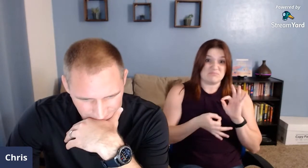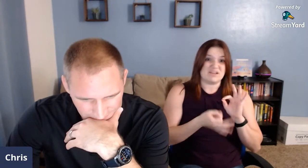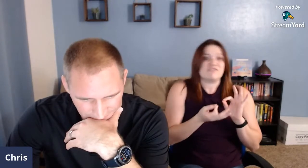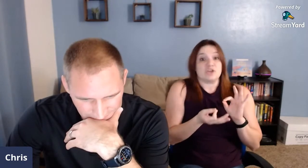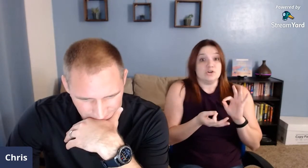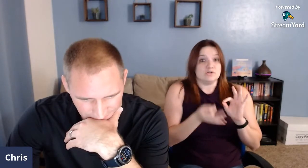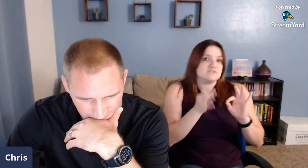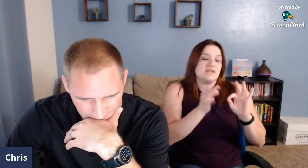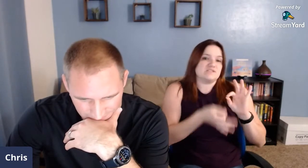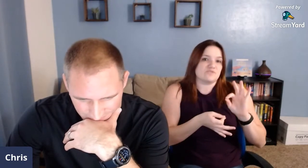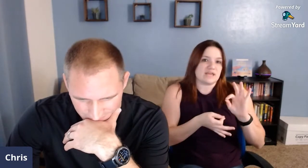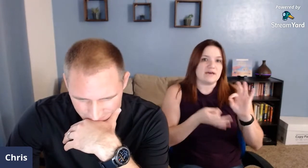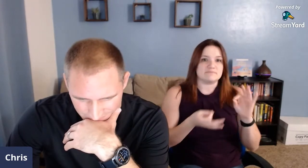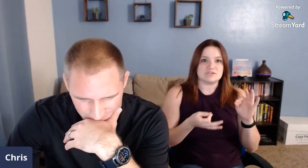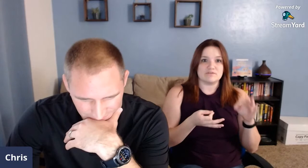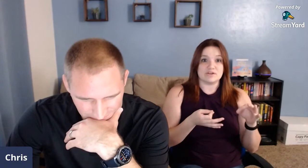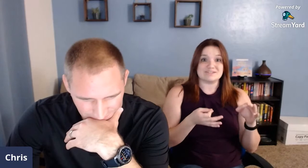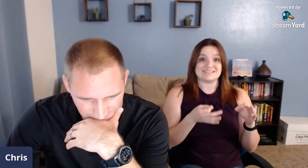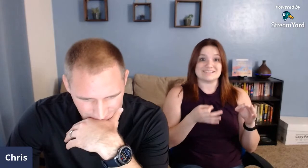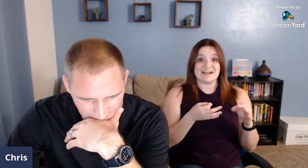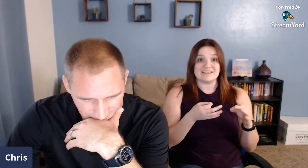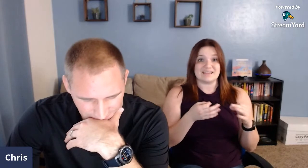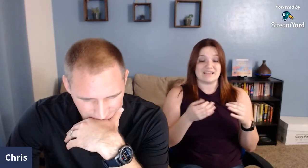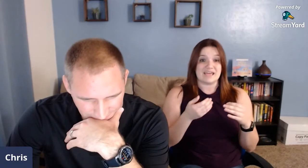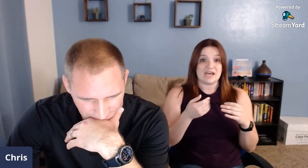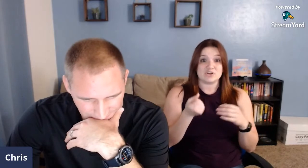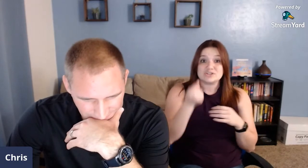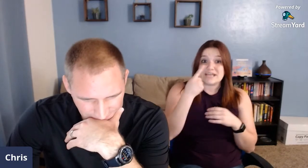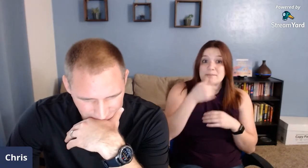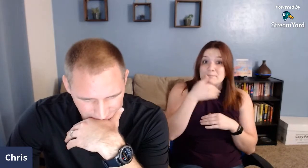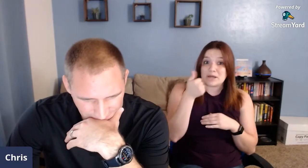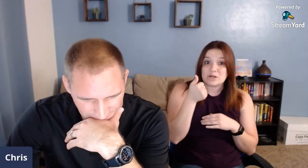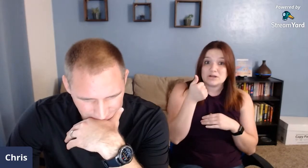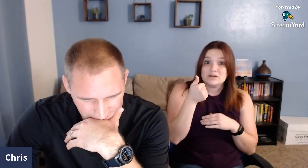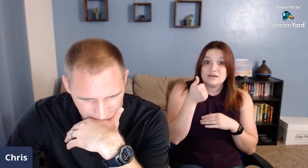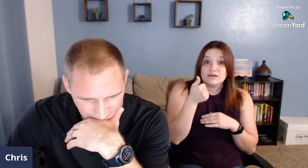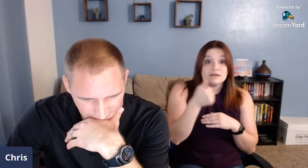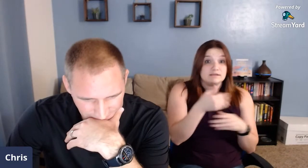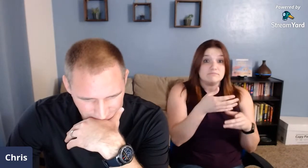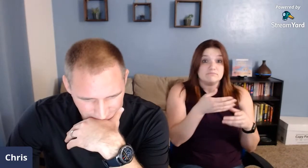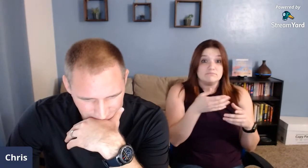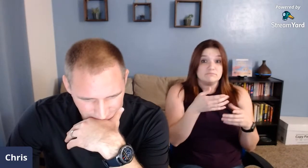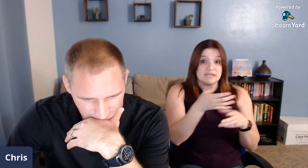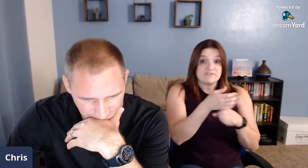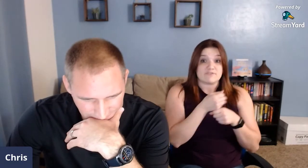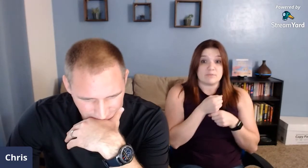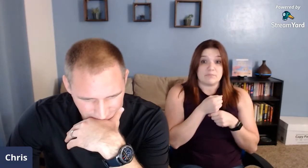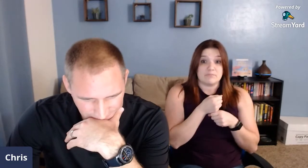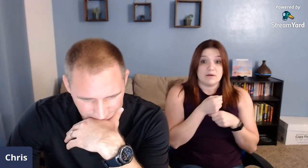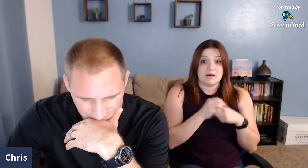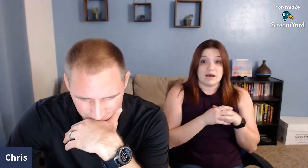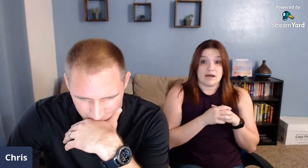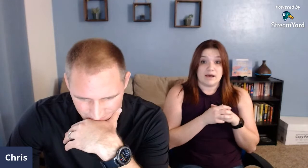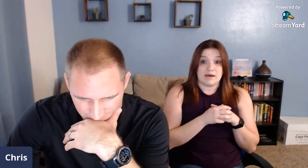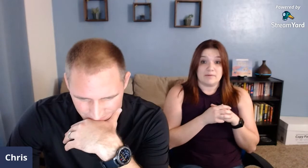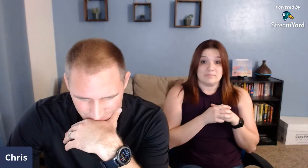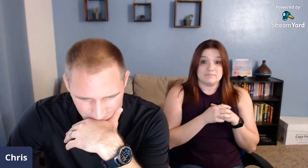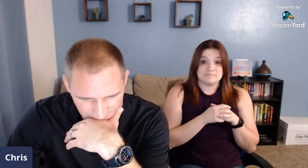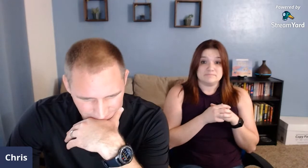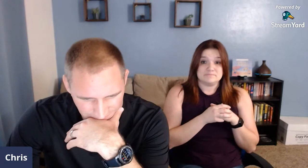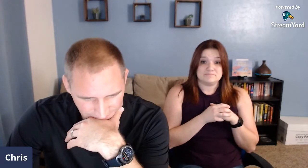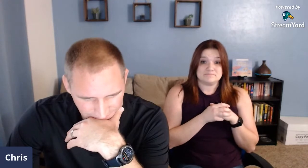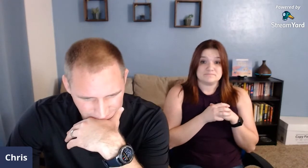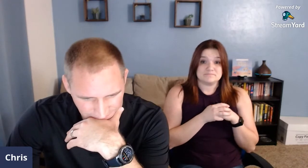for them, not for you. It's for them. So if there's a sign that they understand better, get it from